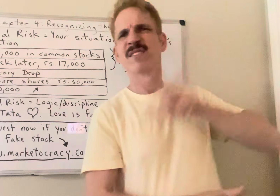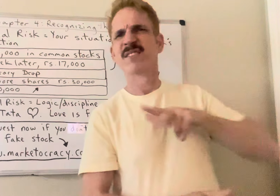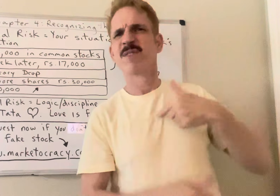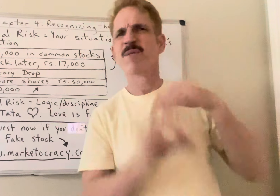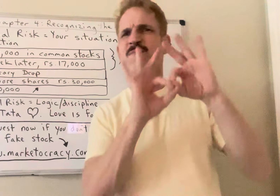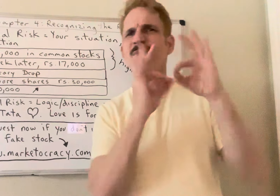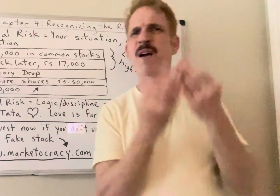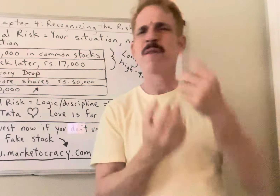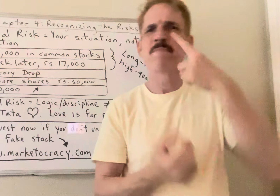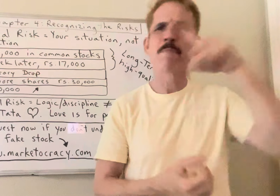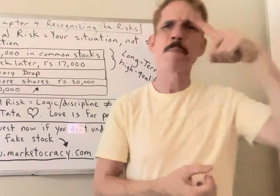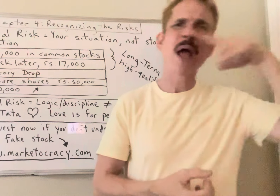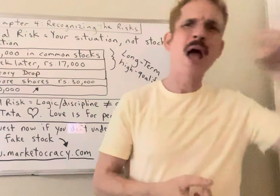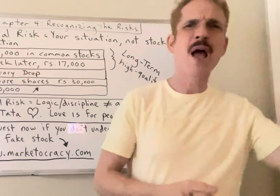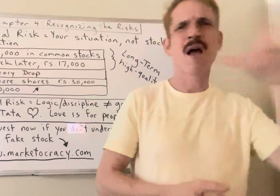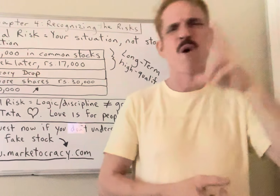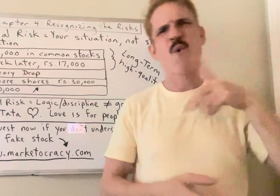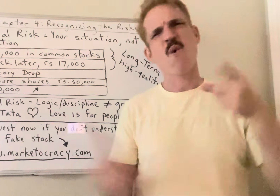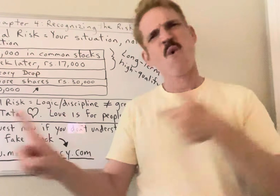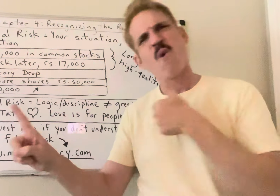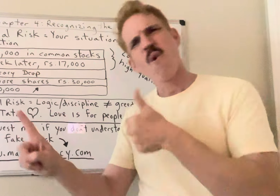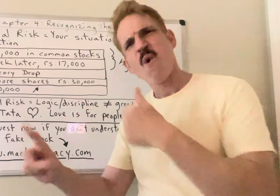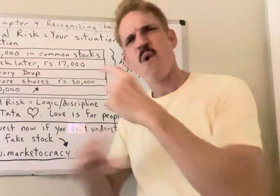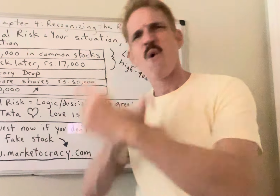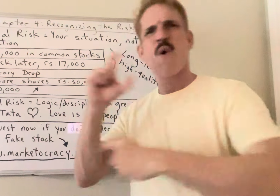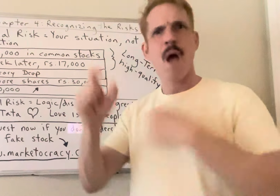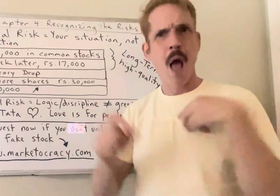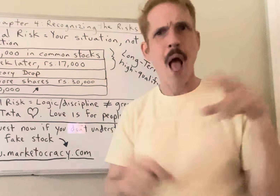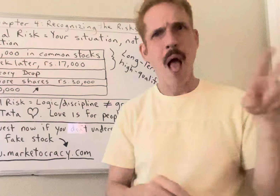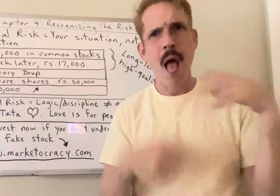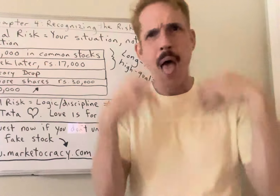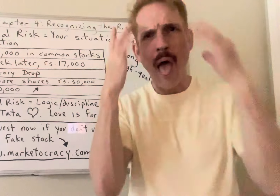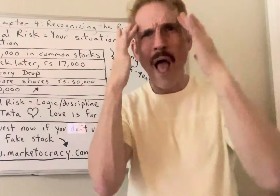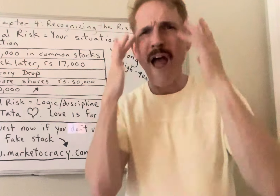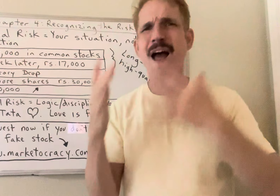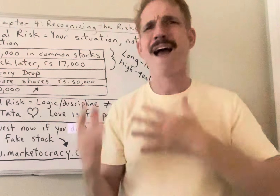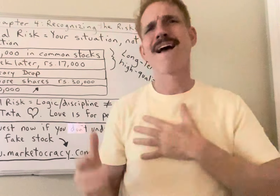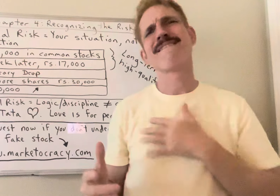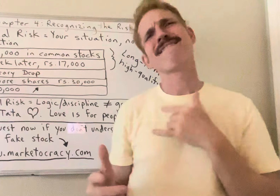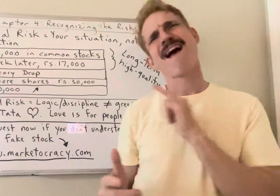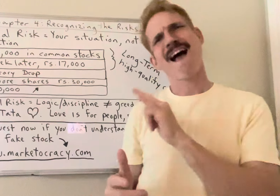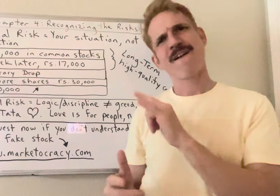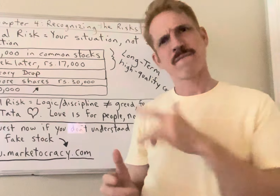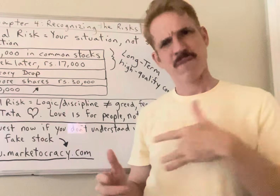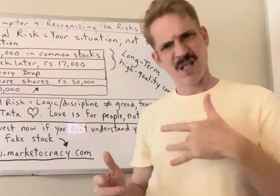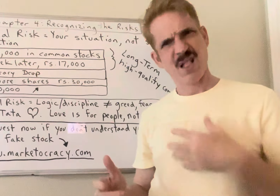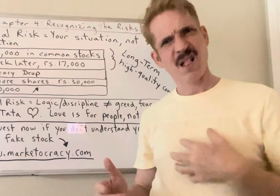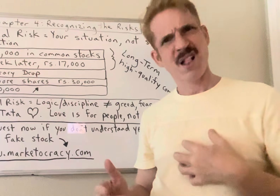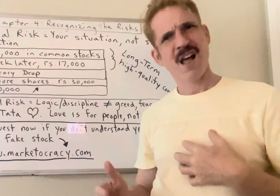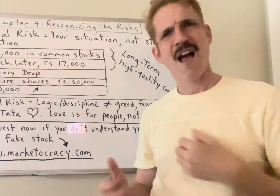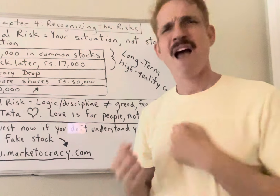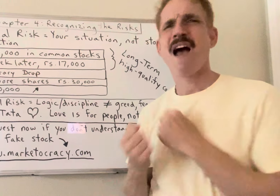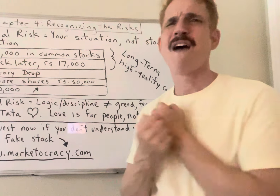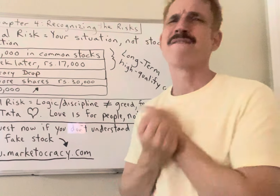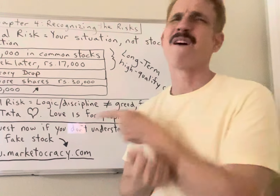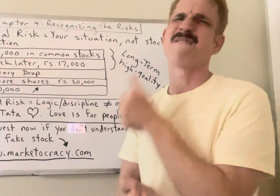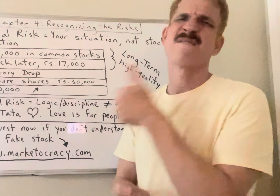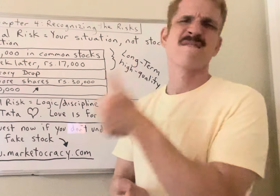600,000 dinar. Or something like, I think it was 600,000 dinar. Could have been 6,000, but it's